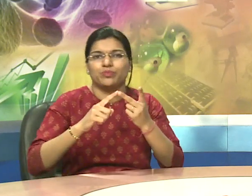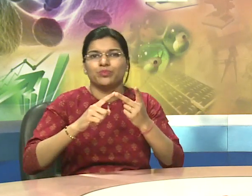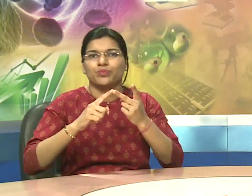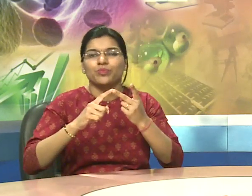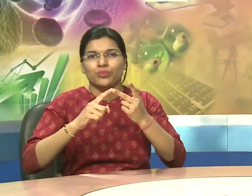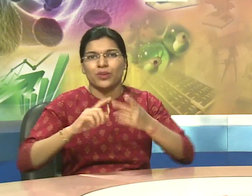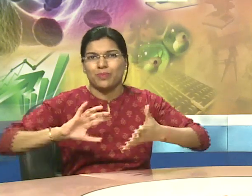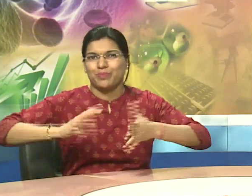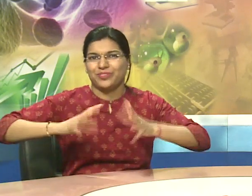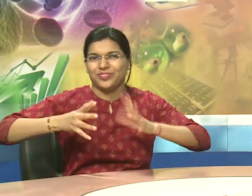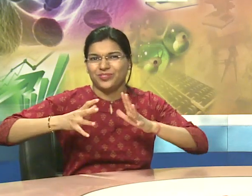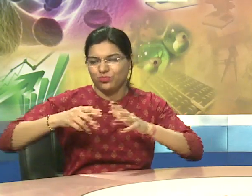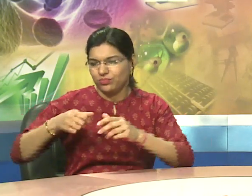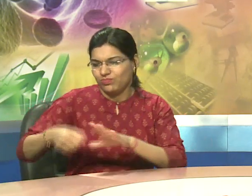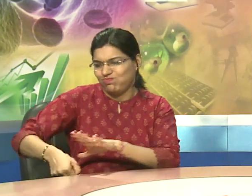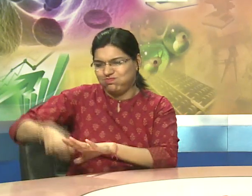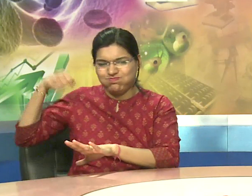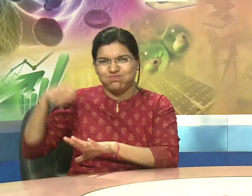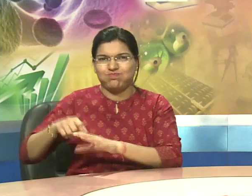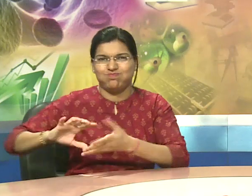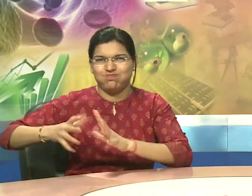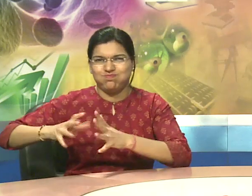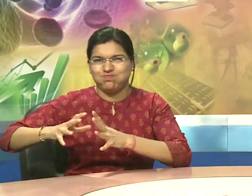For examples, boats,